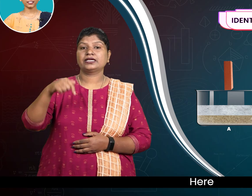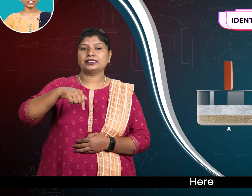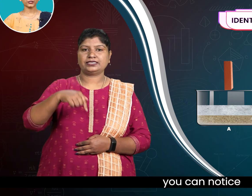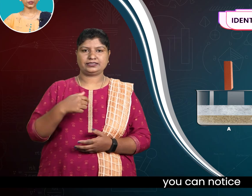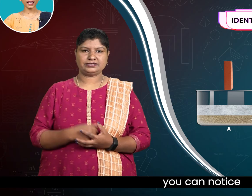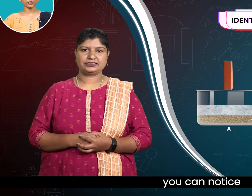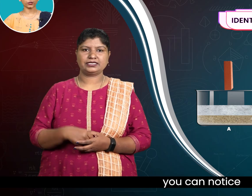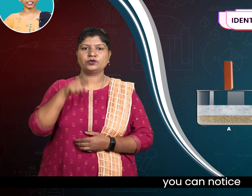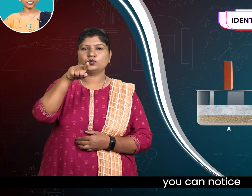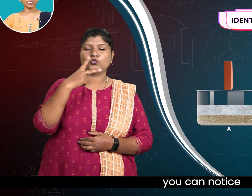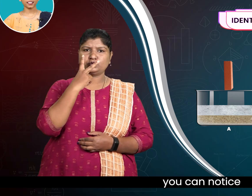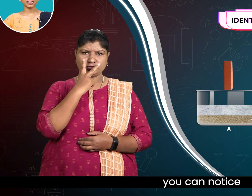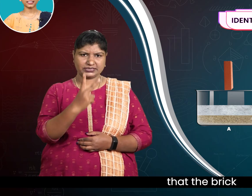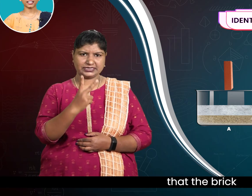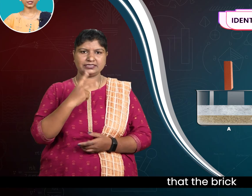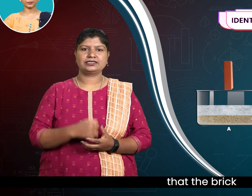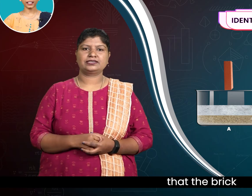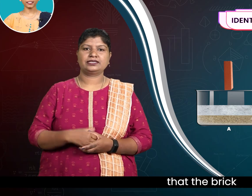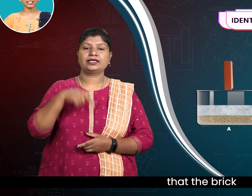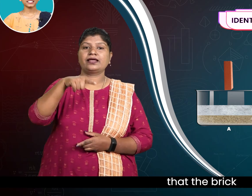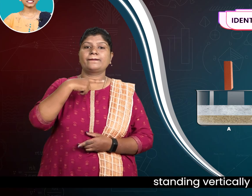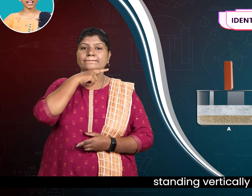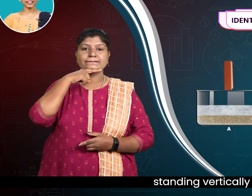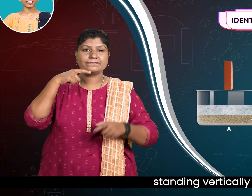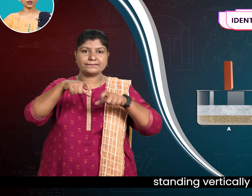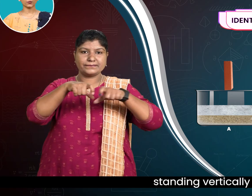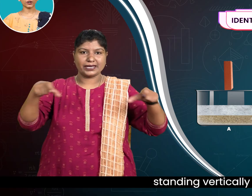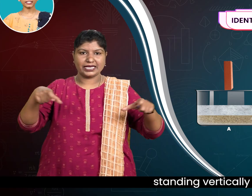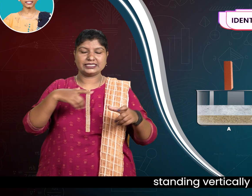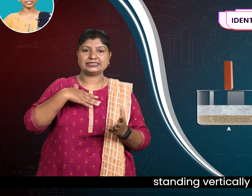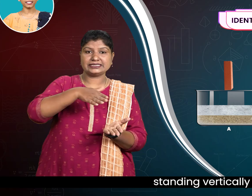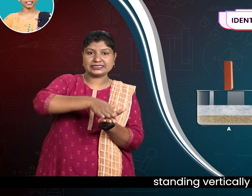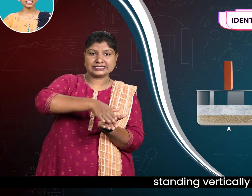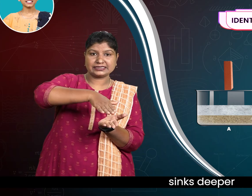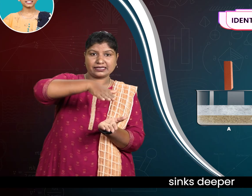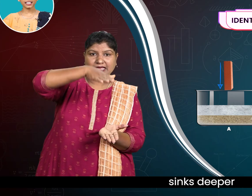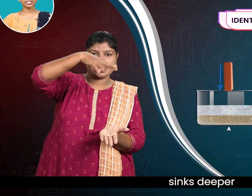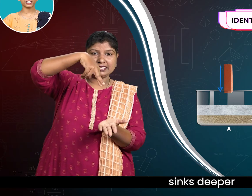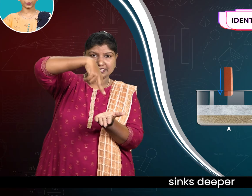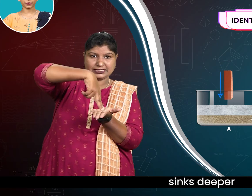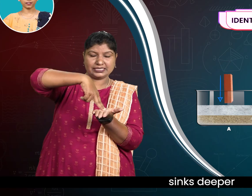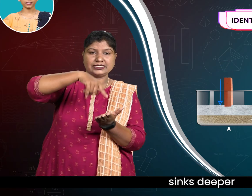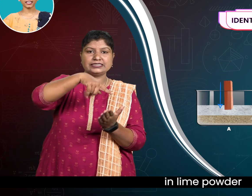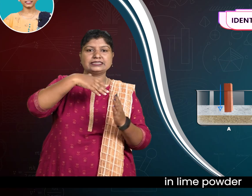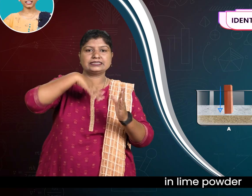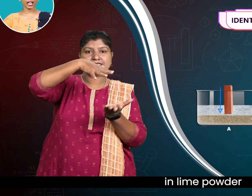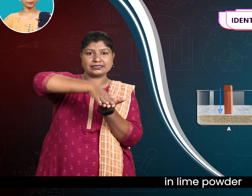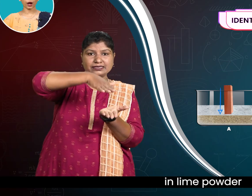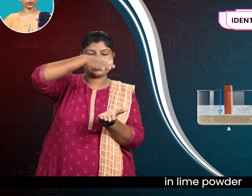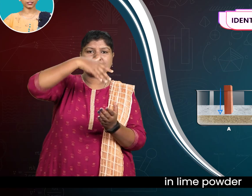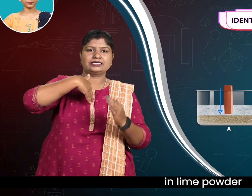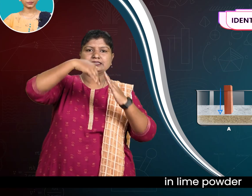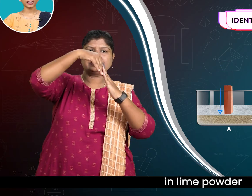Here you can notice that the brick standing vertically sinks deeper in the